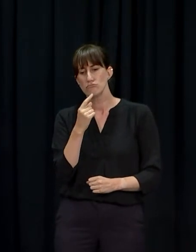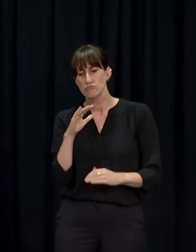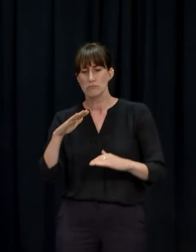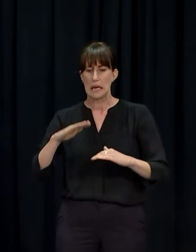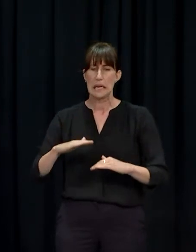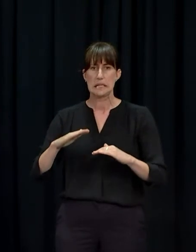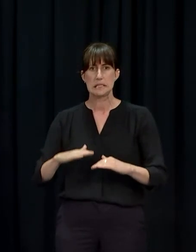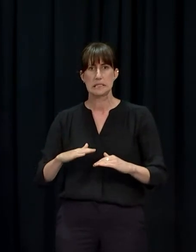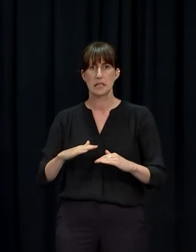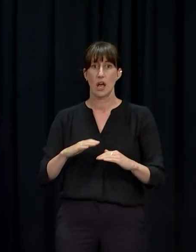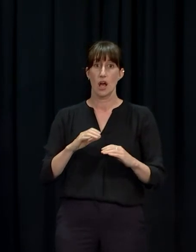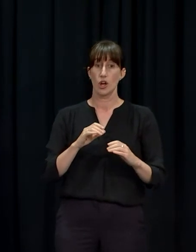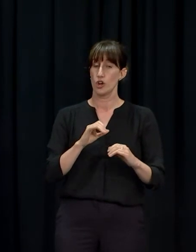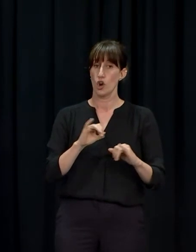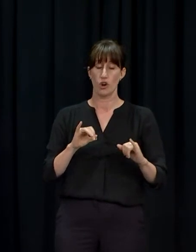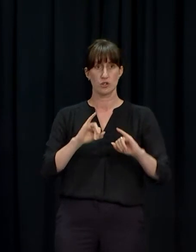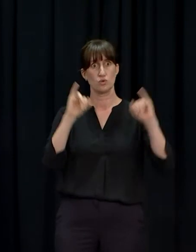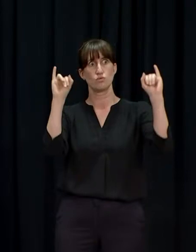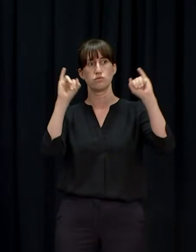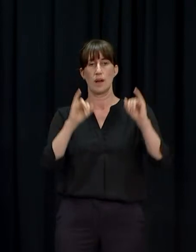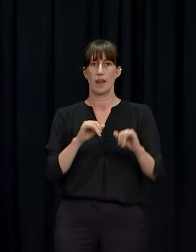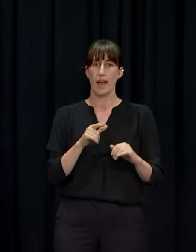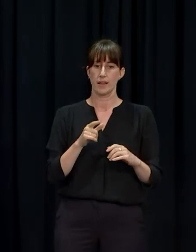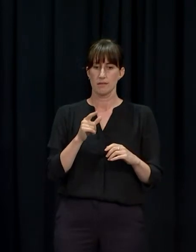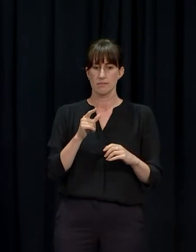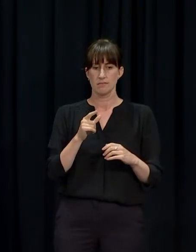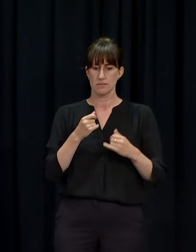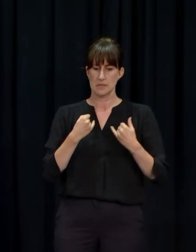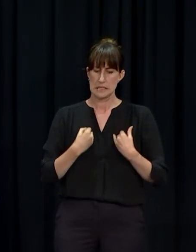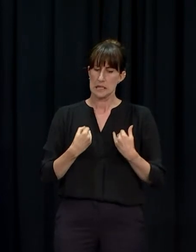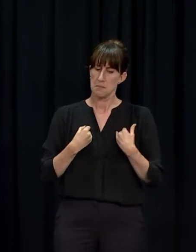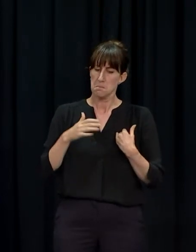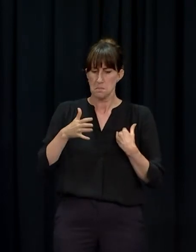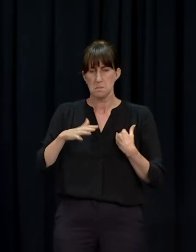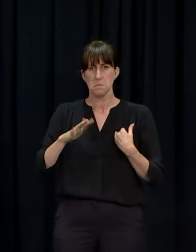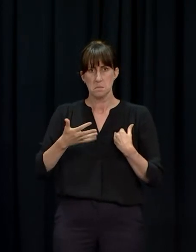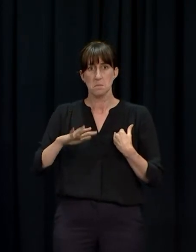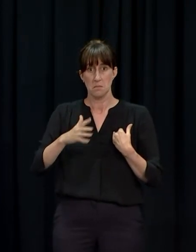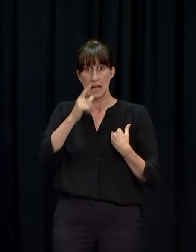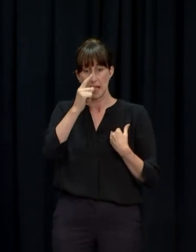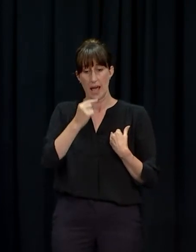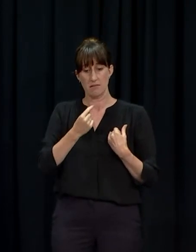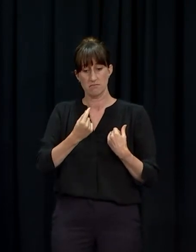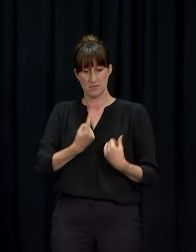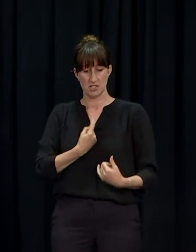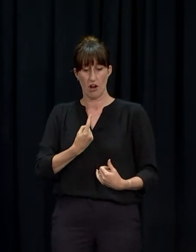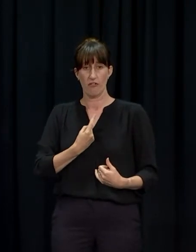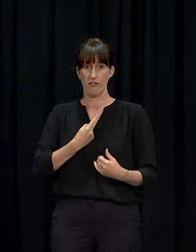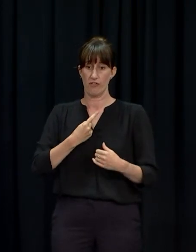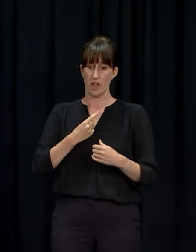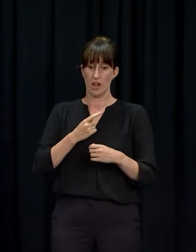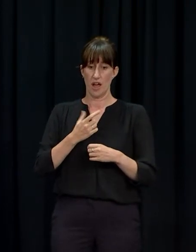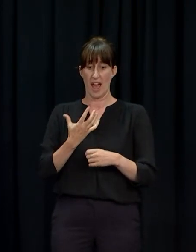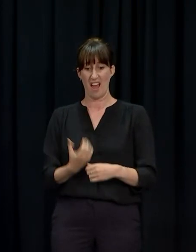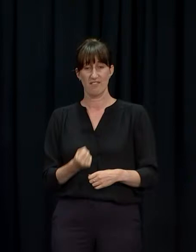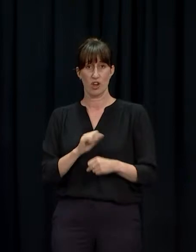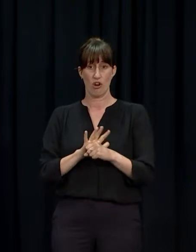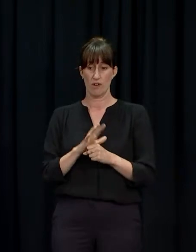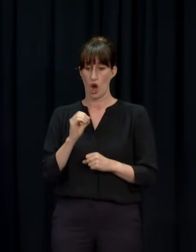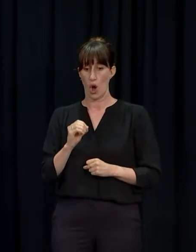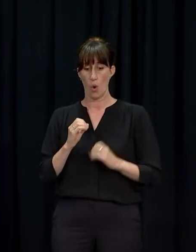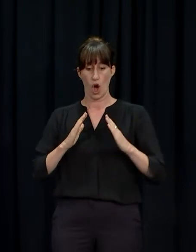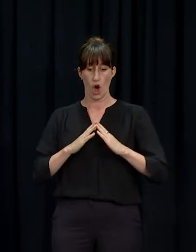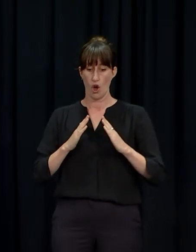overreacting? I think the really important thing about Omicron is that it is indeed milder, but it is far